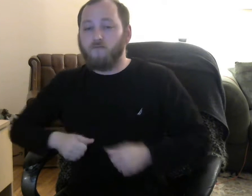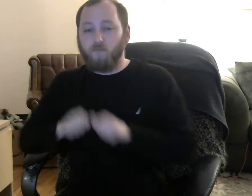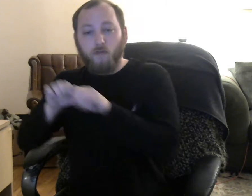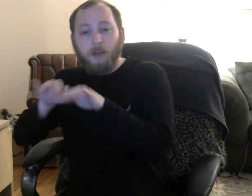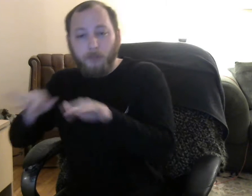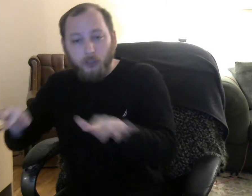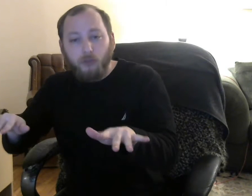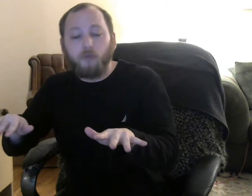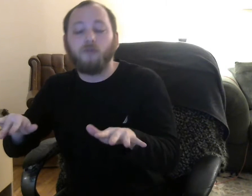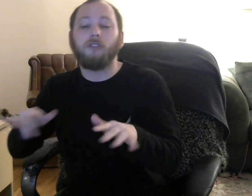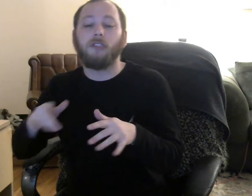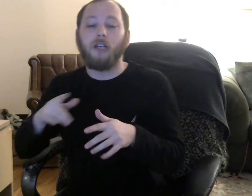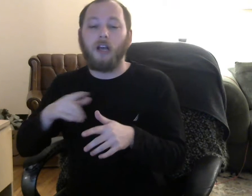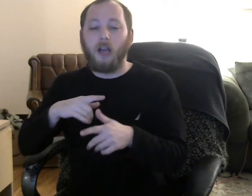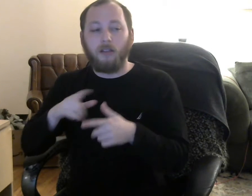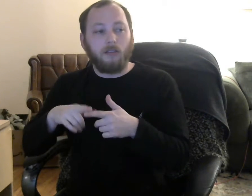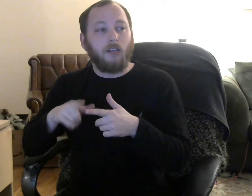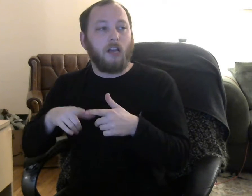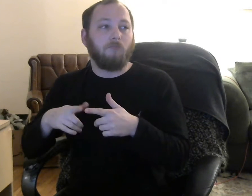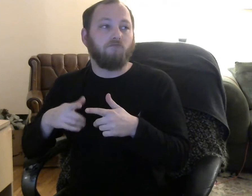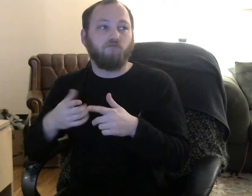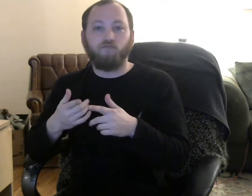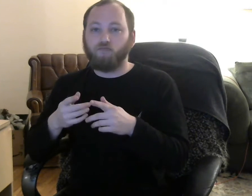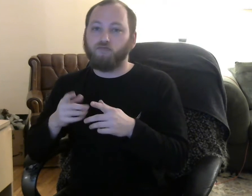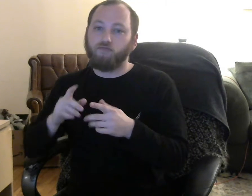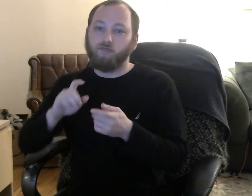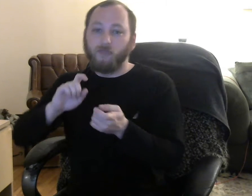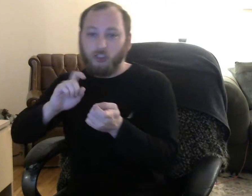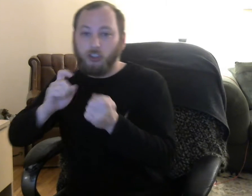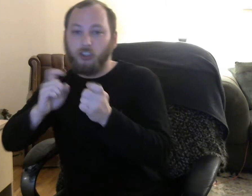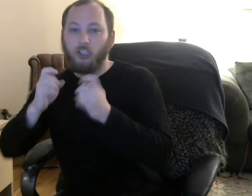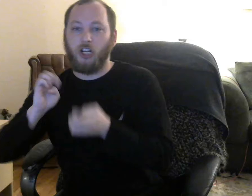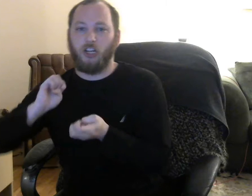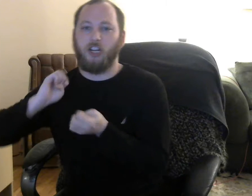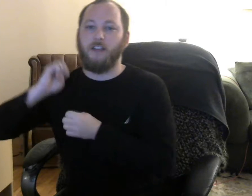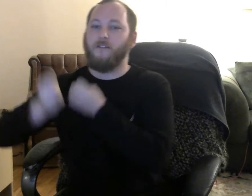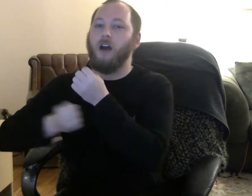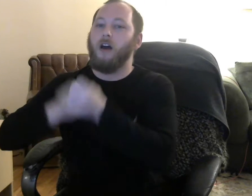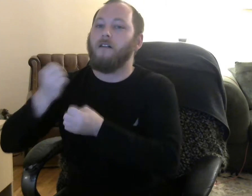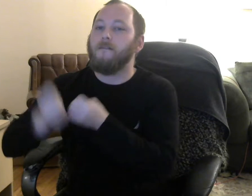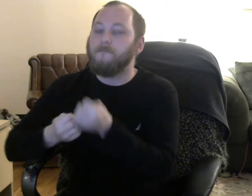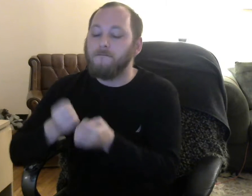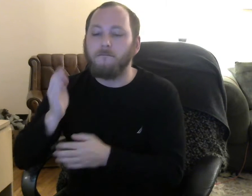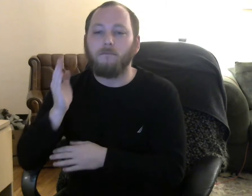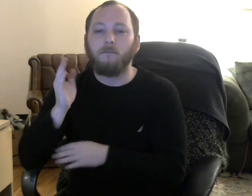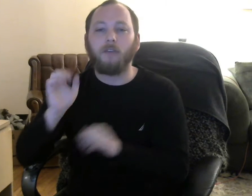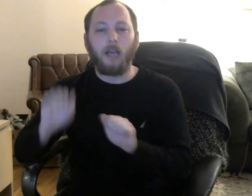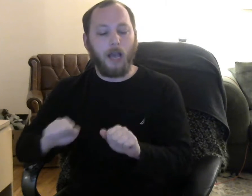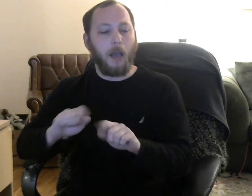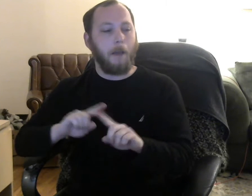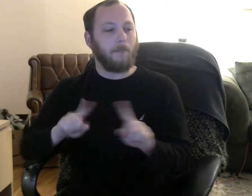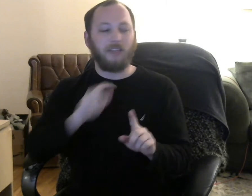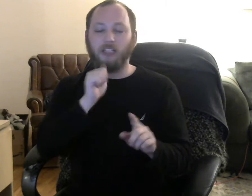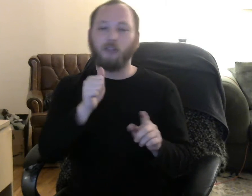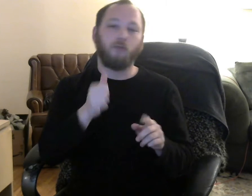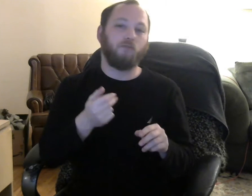don't necessarily use energy and growth in the same way that we would associate with life. And then perhaps one of the biggest questions of all is, how